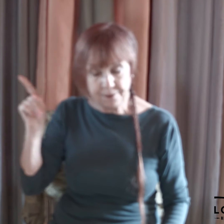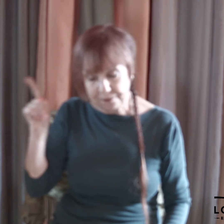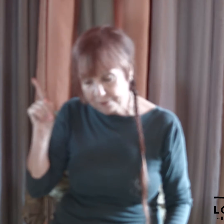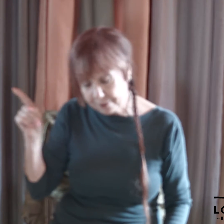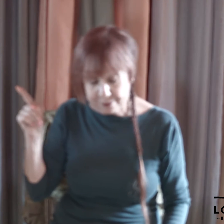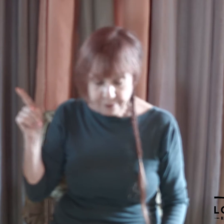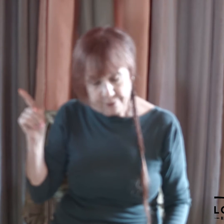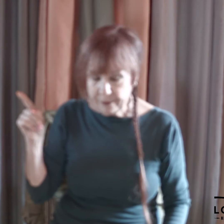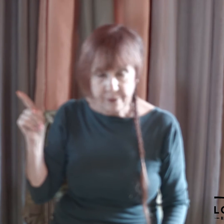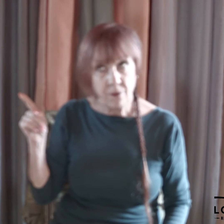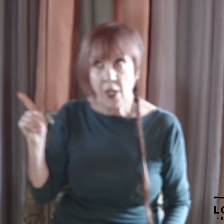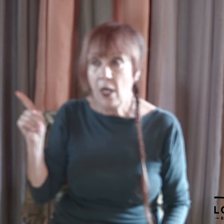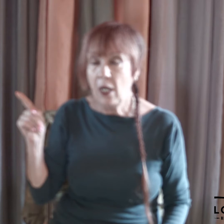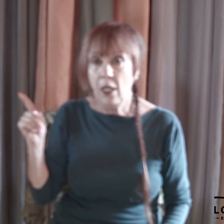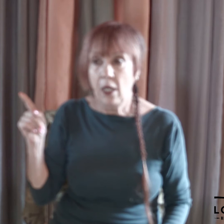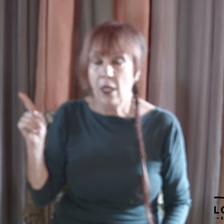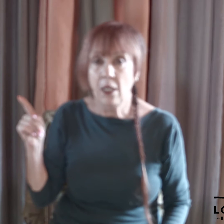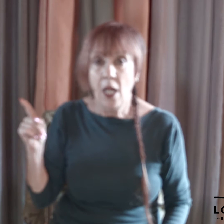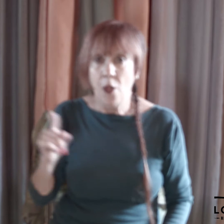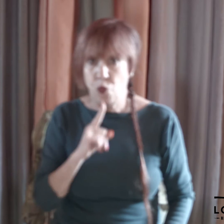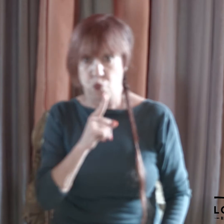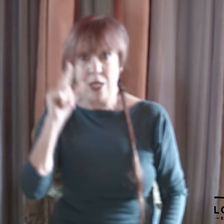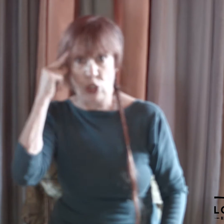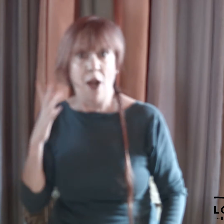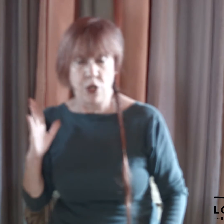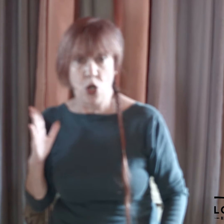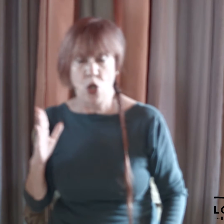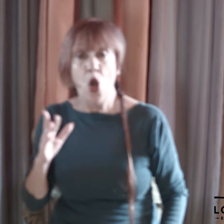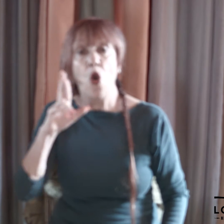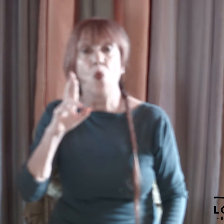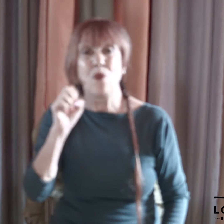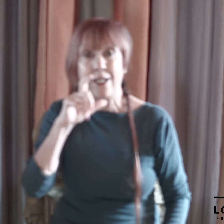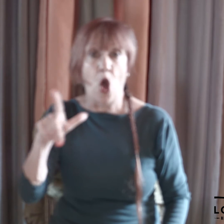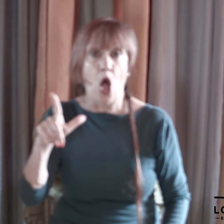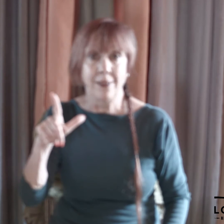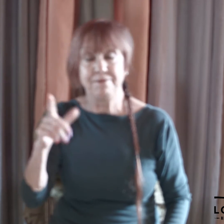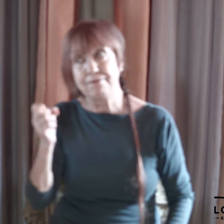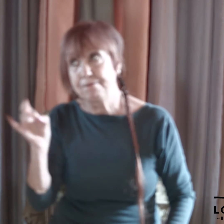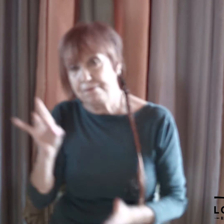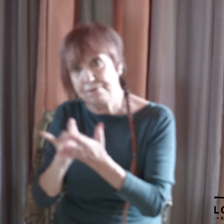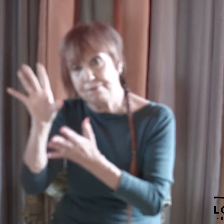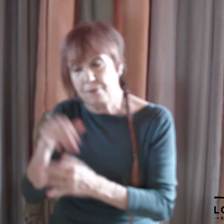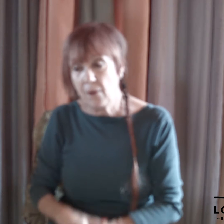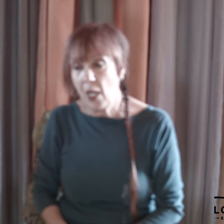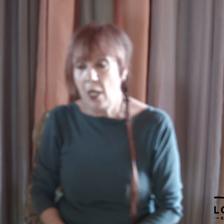who had been thrown out of office, recalled, forced a very